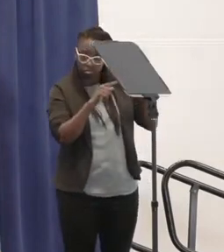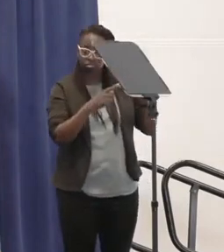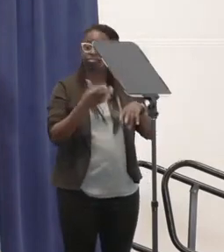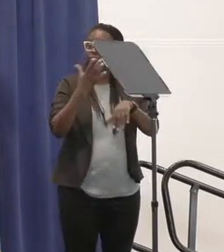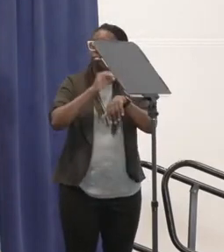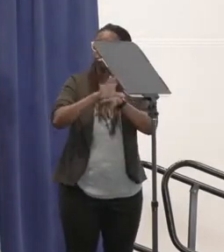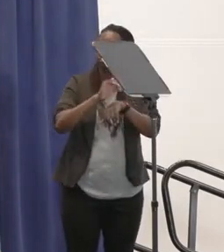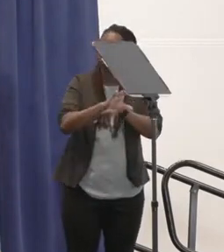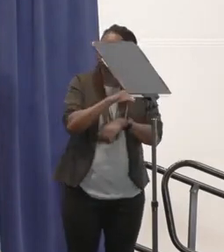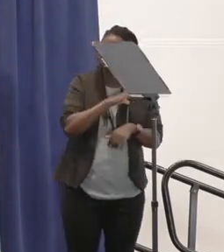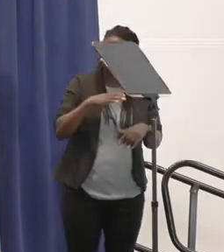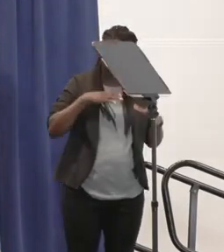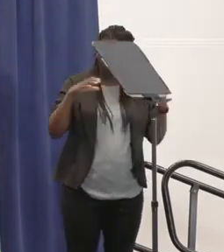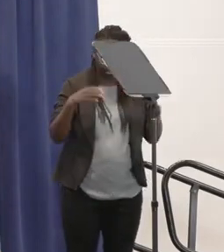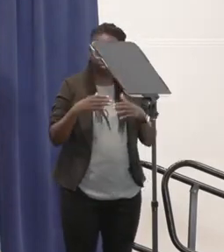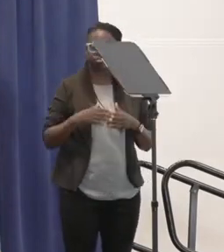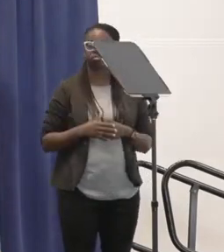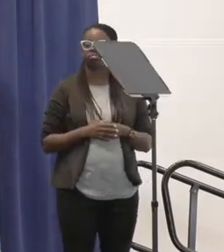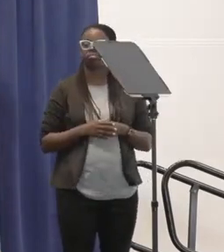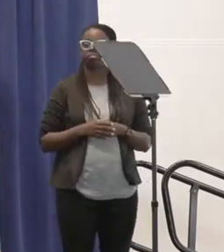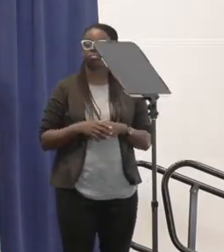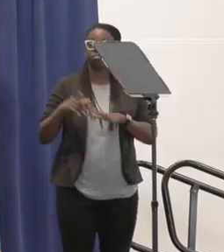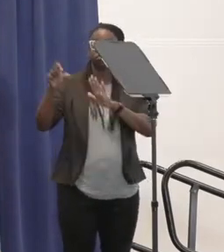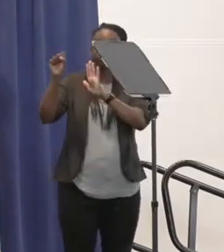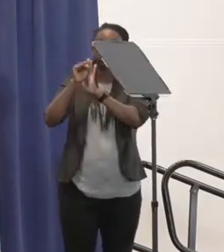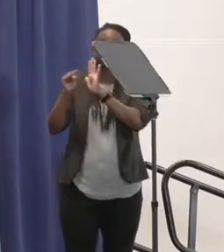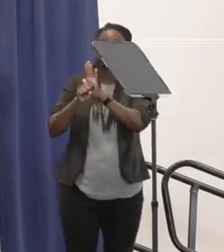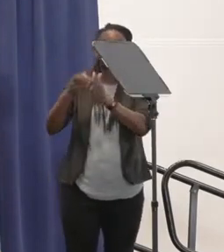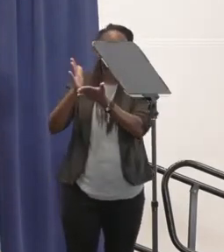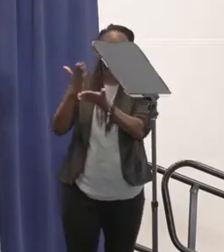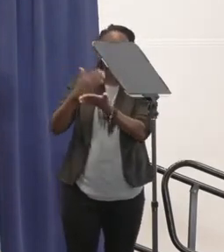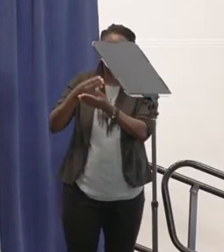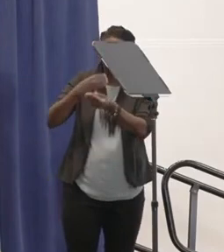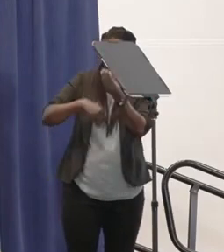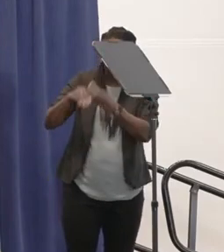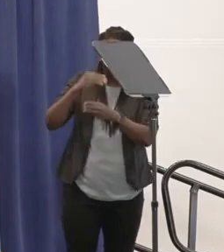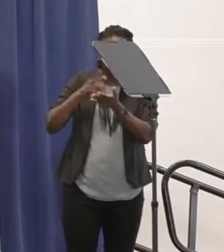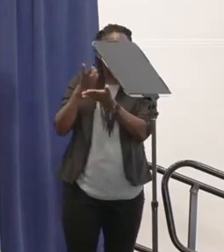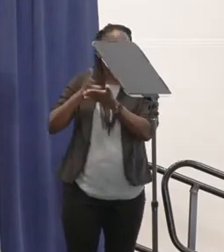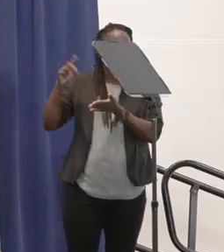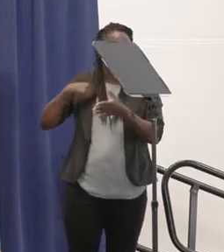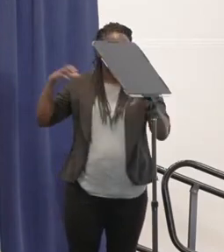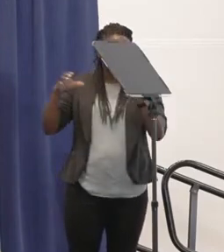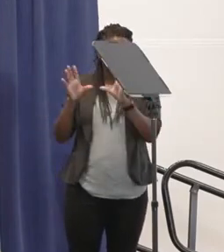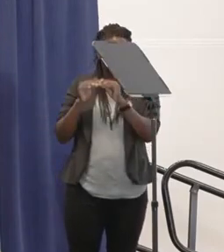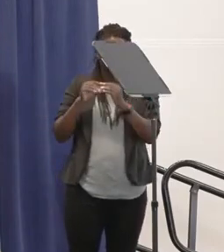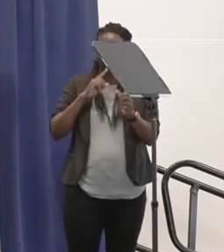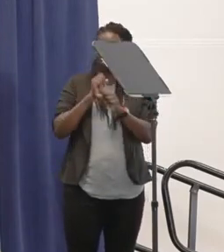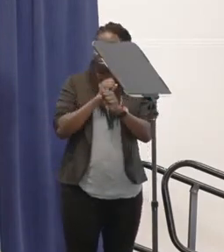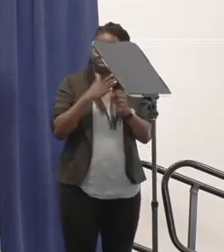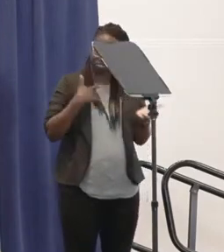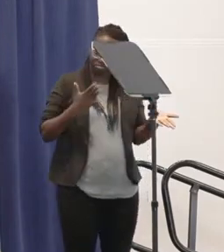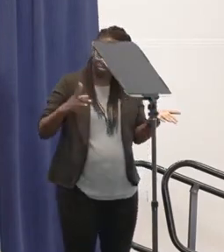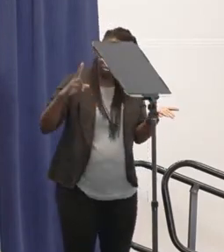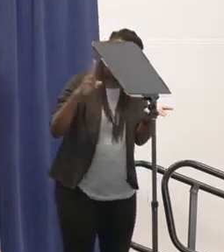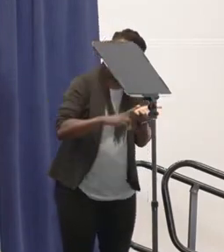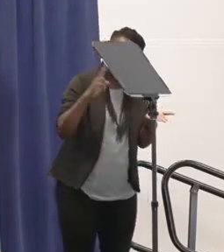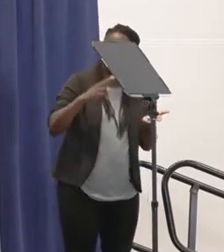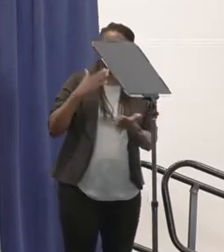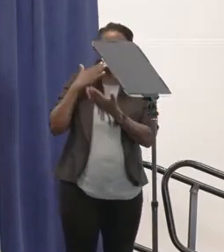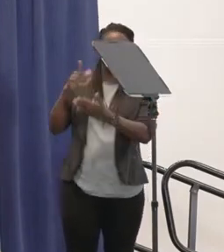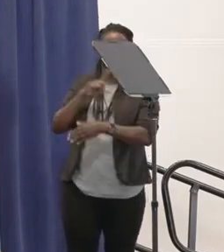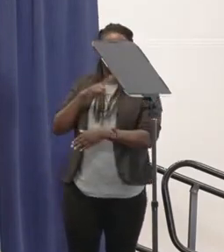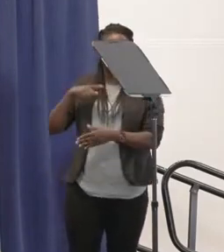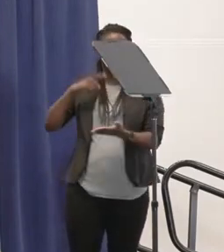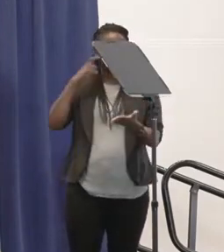state budget, which I was proud to sign a few weeks ago, and many thank yous to the legislature, and also I want to recognize Chair